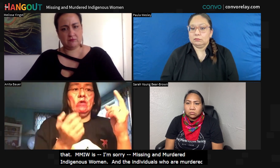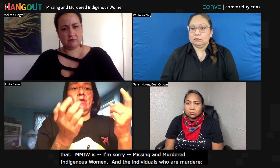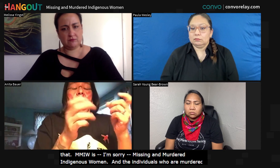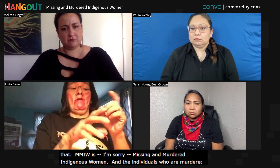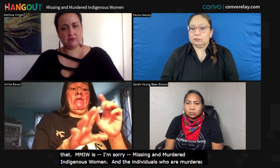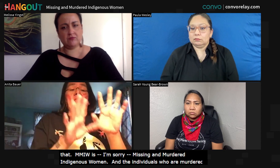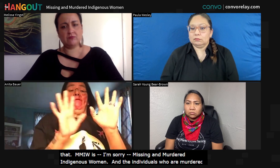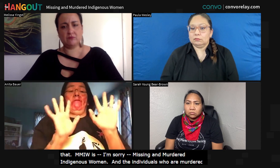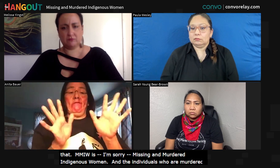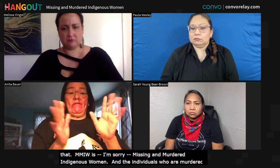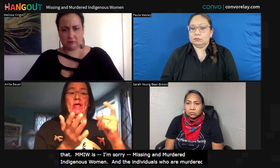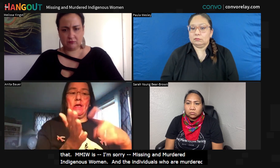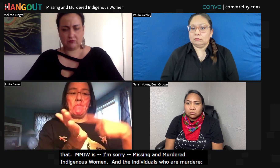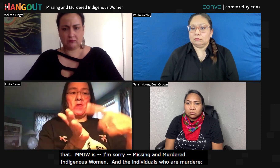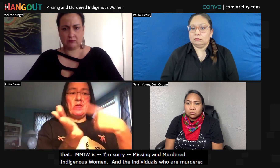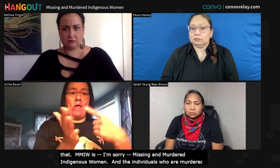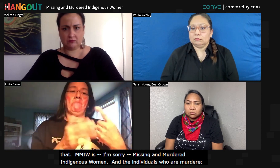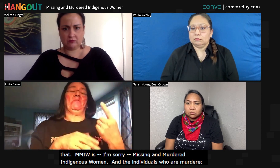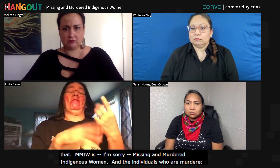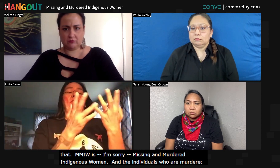they are murdered and never found.